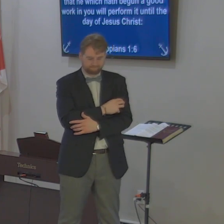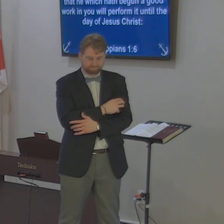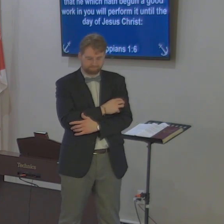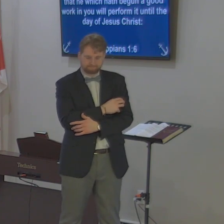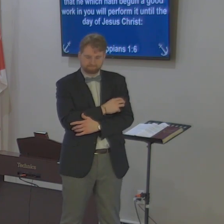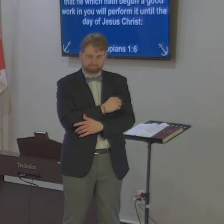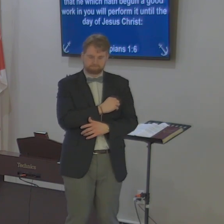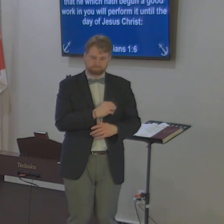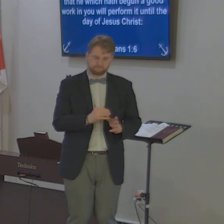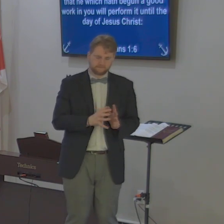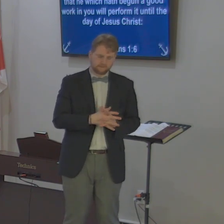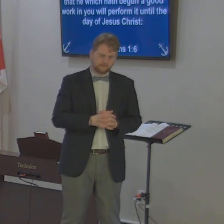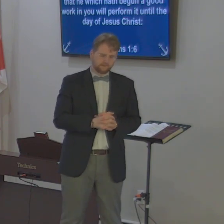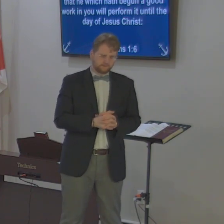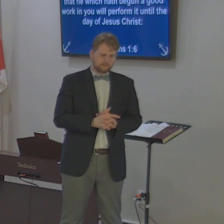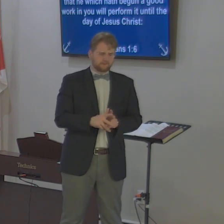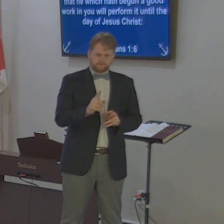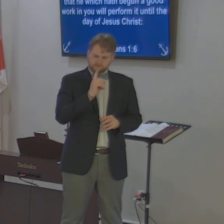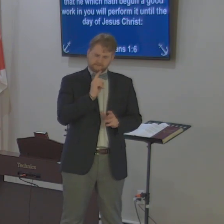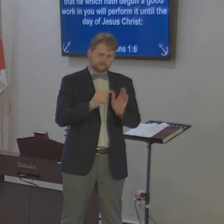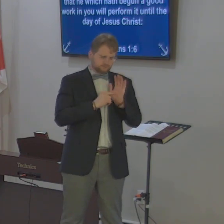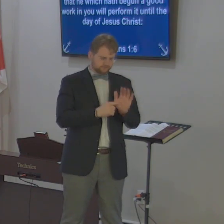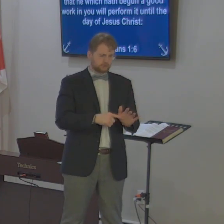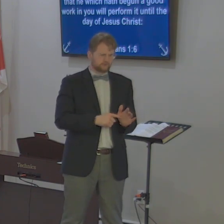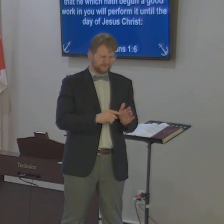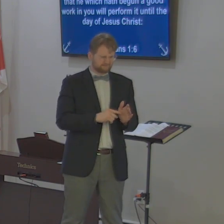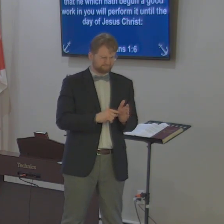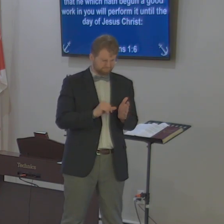It does show the intent of our...